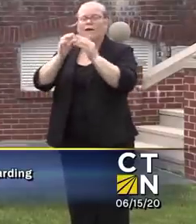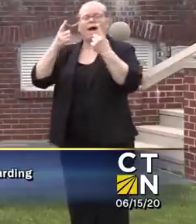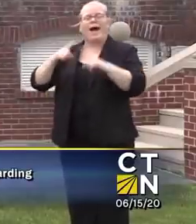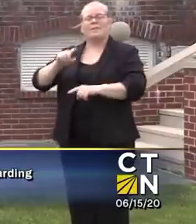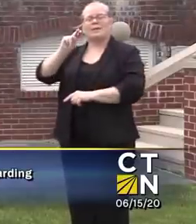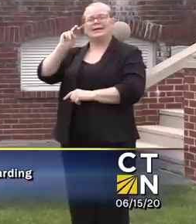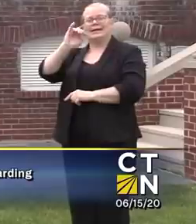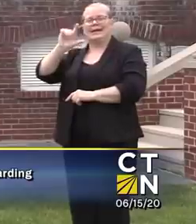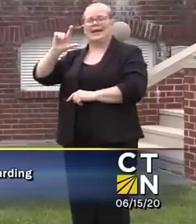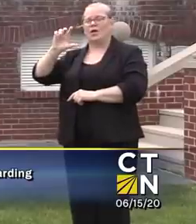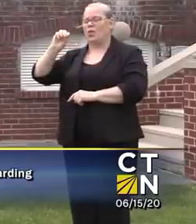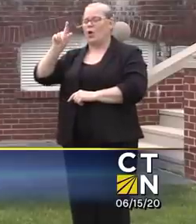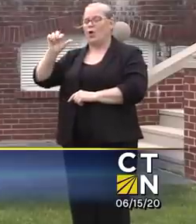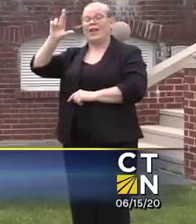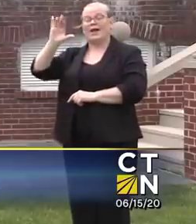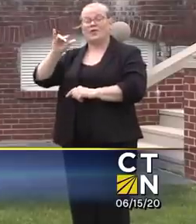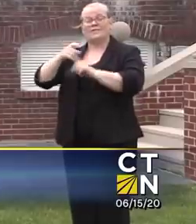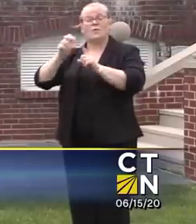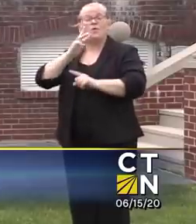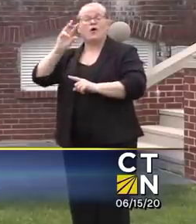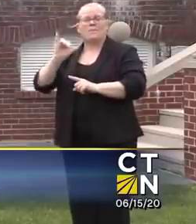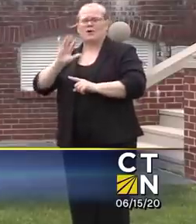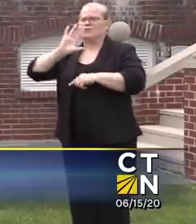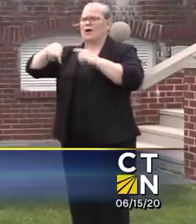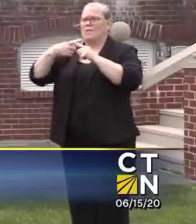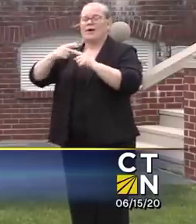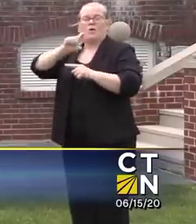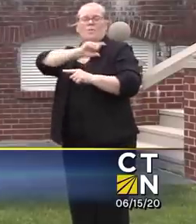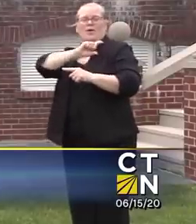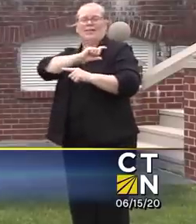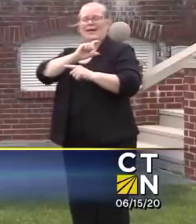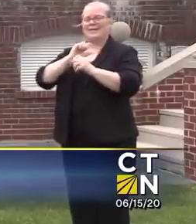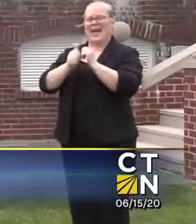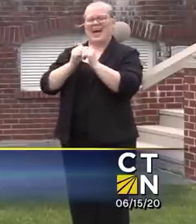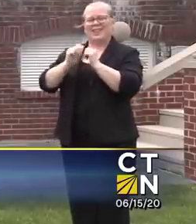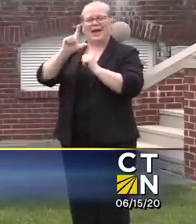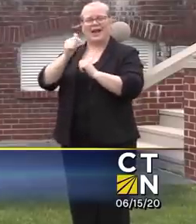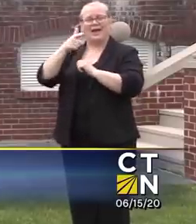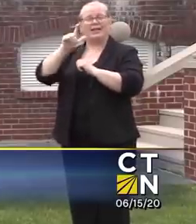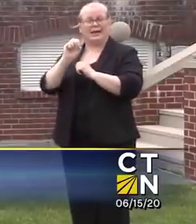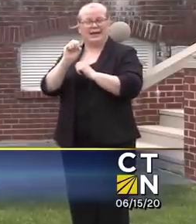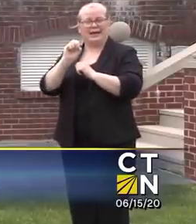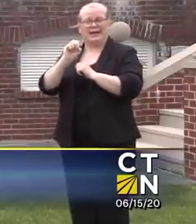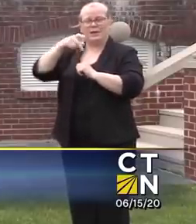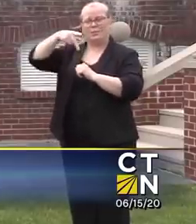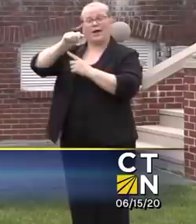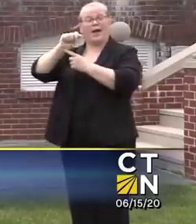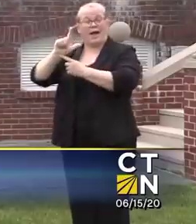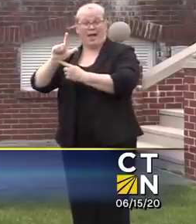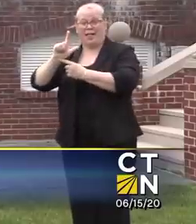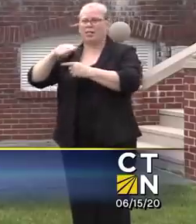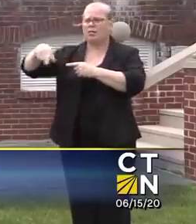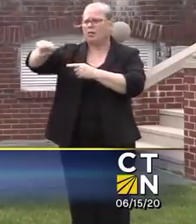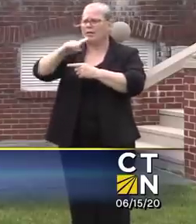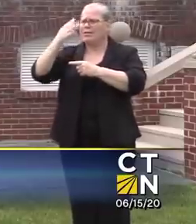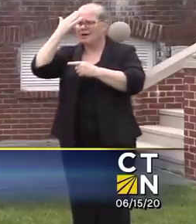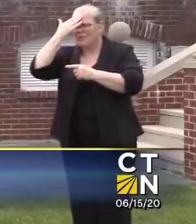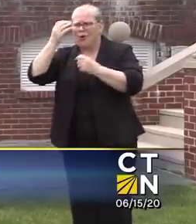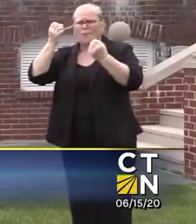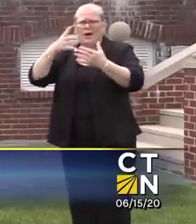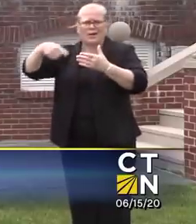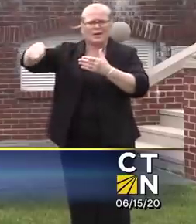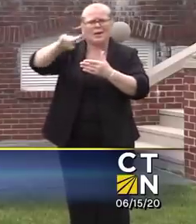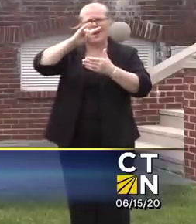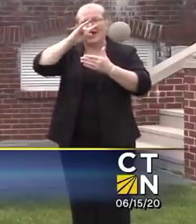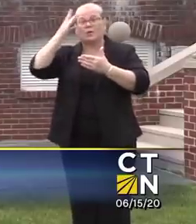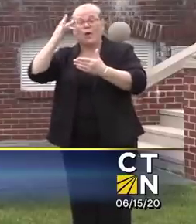Police Athletic League, where more and more of the police know these kids because they help teach them basketball or softball in an earlier age.